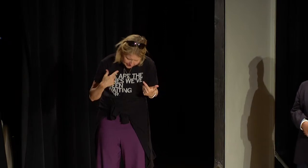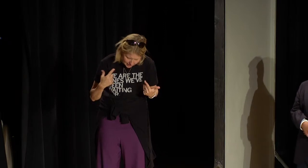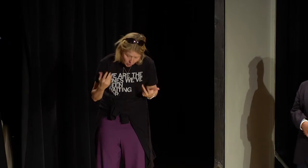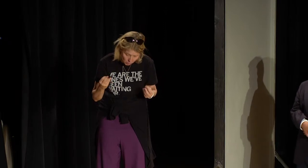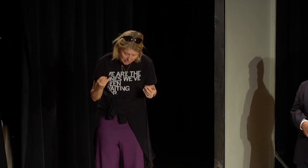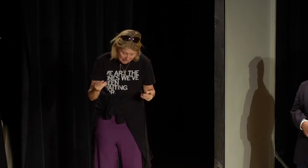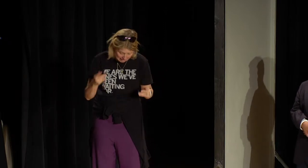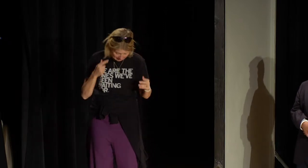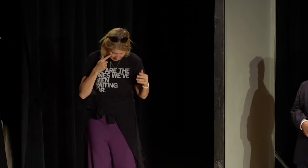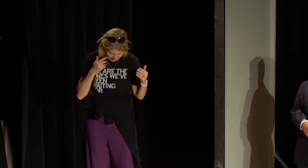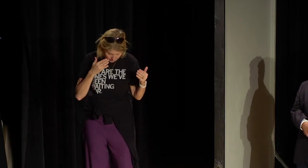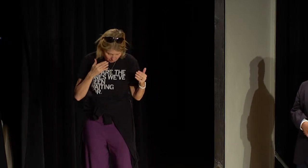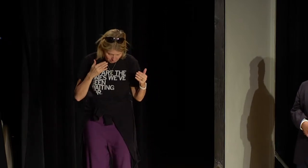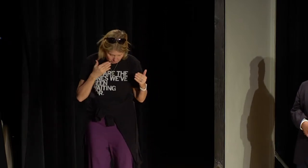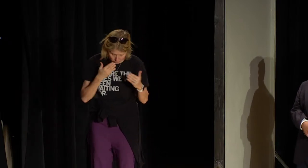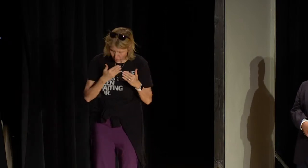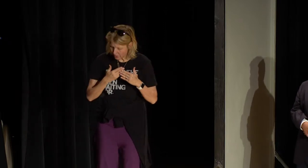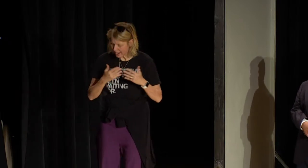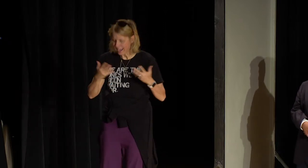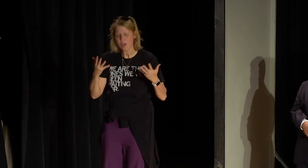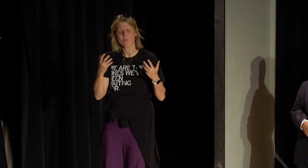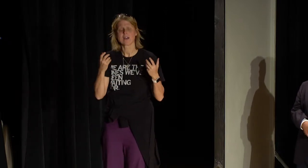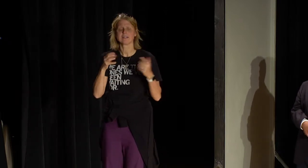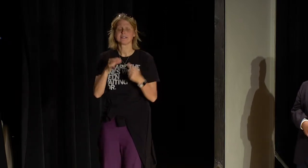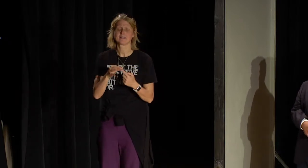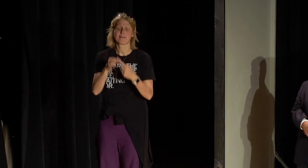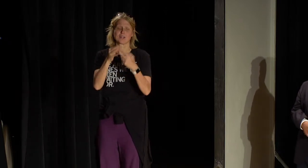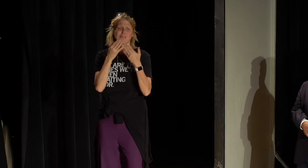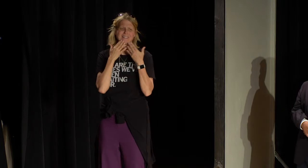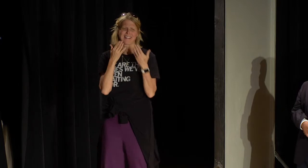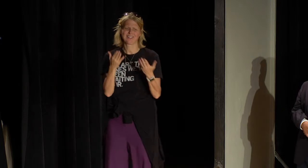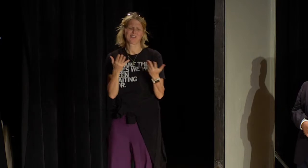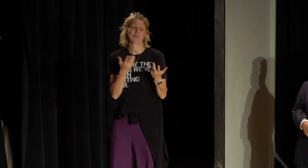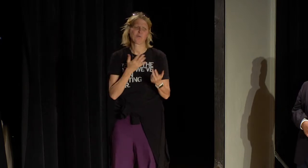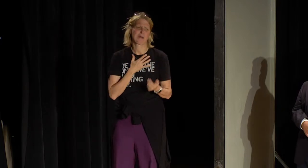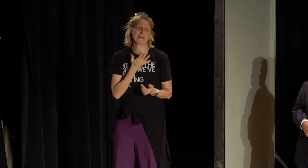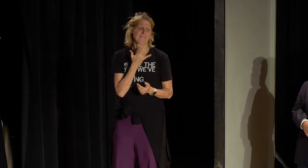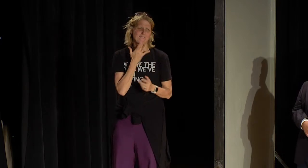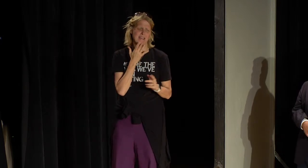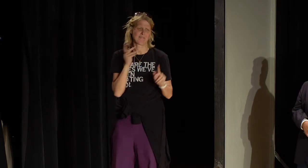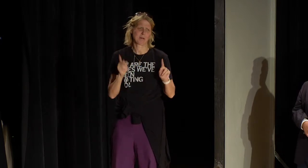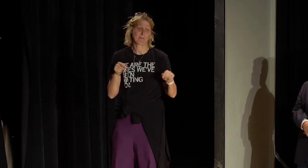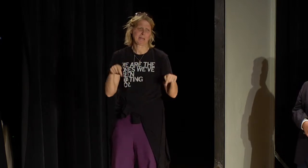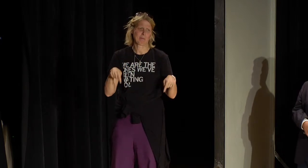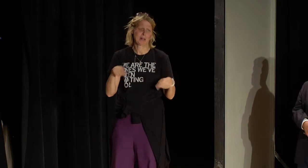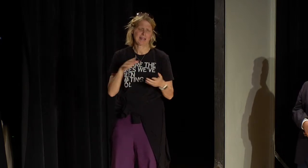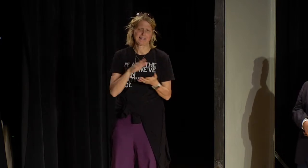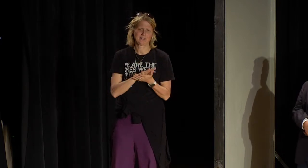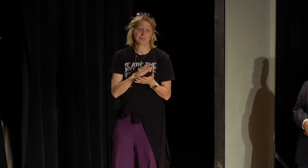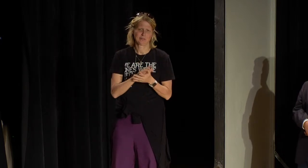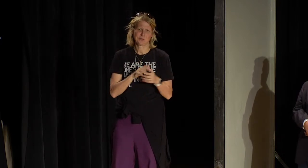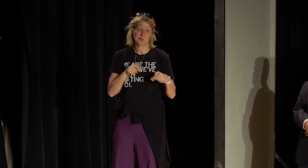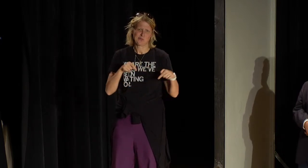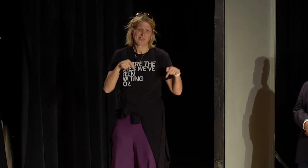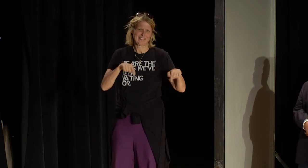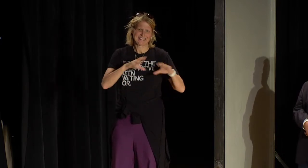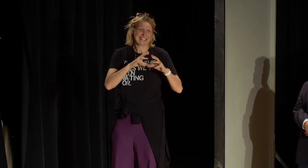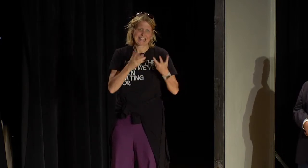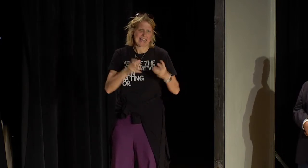see. Okay, I think I'm good. I just also a special thank you to my favorite people